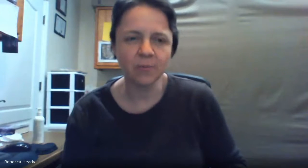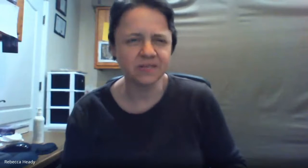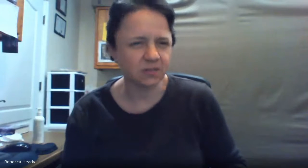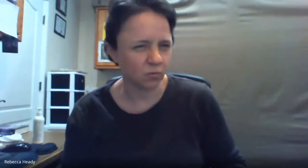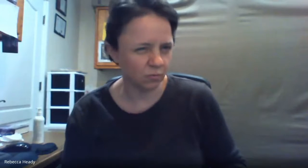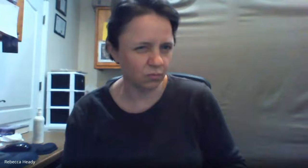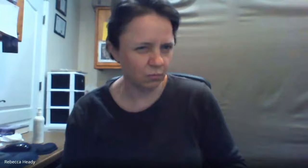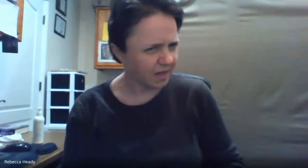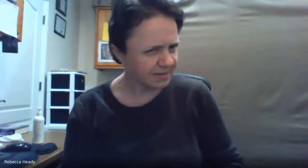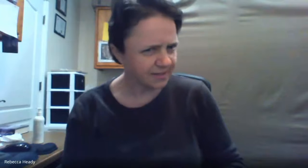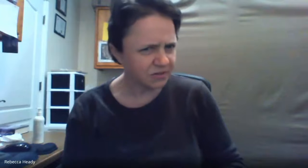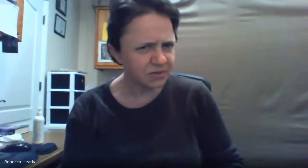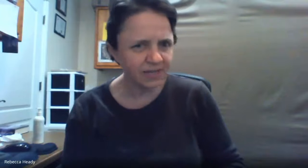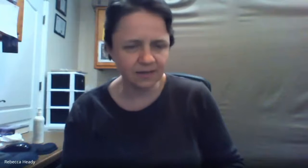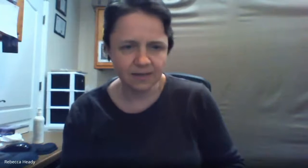probably just don't realize that you're doing it.